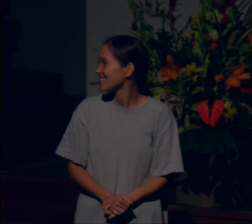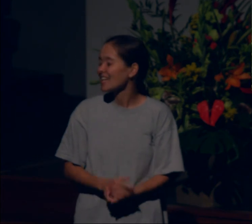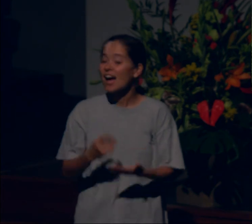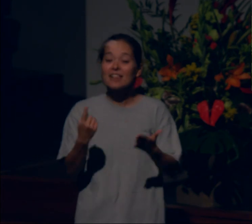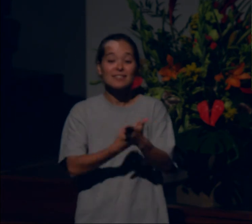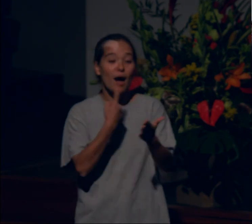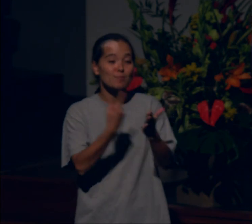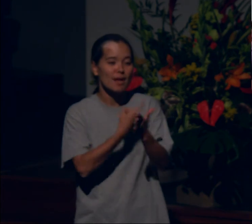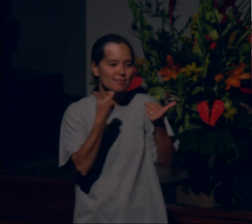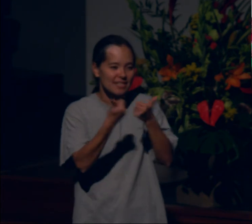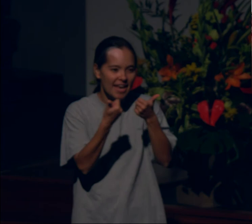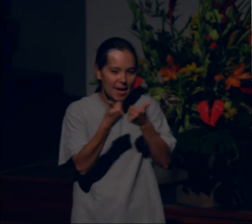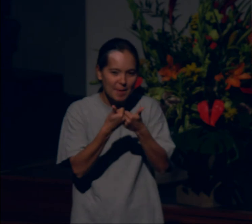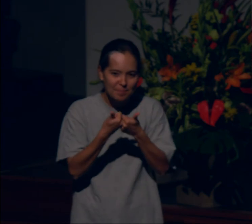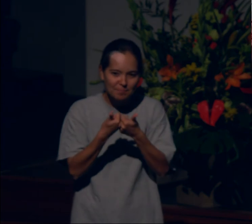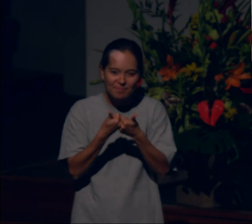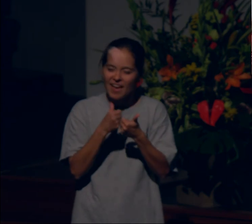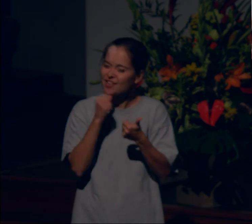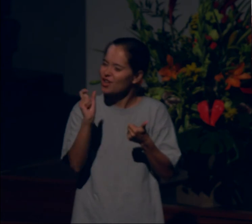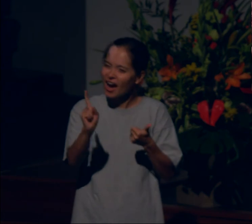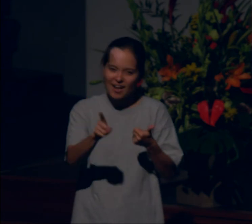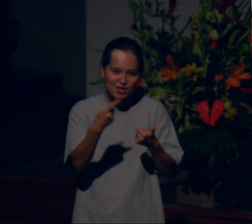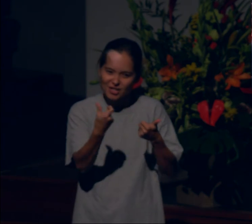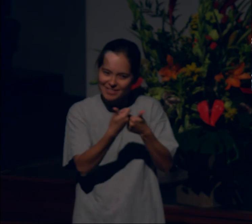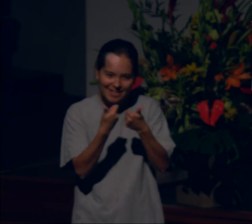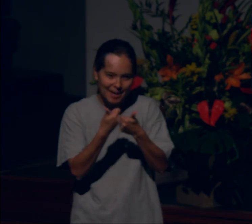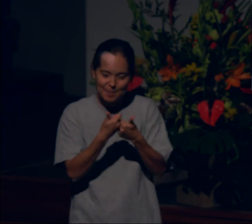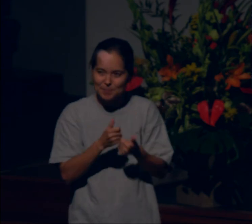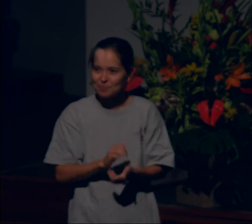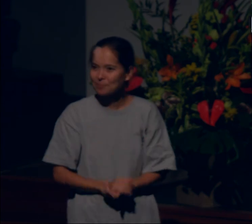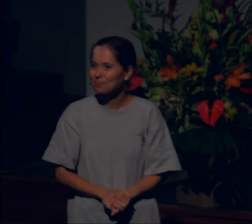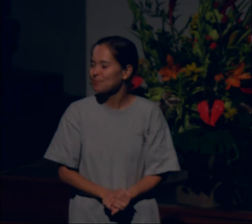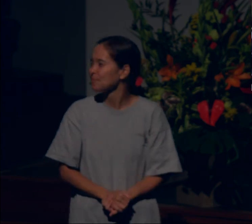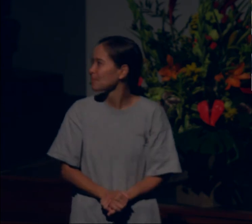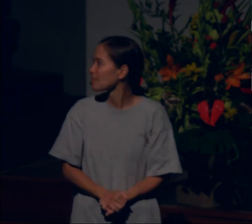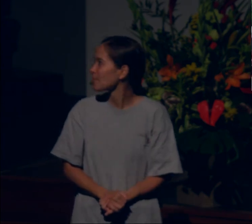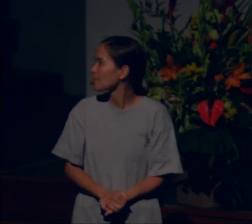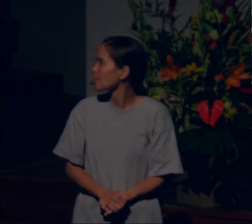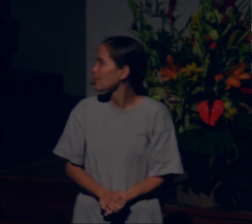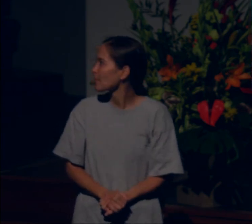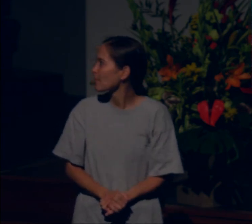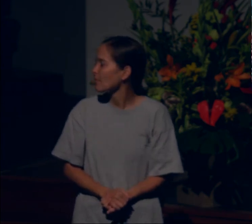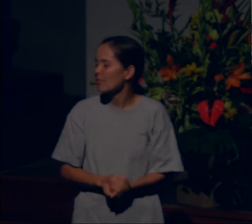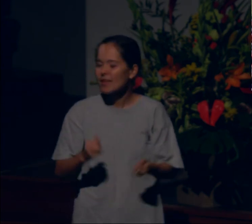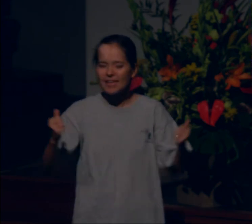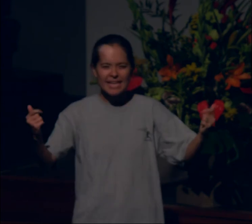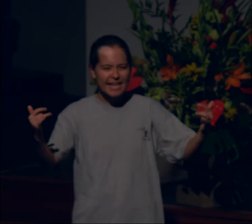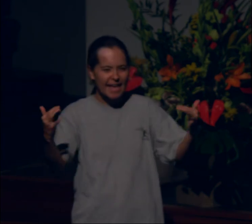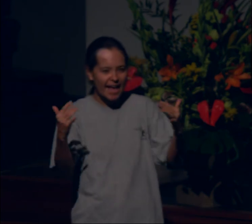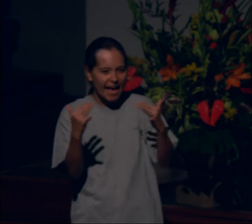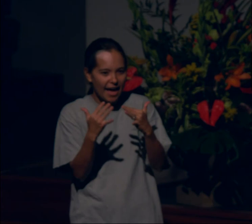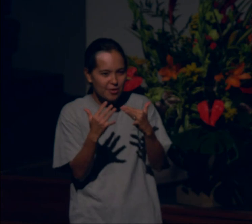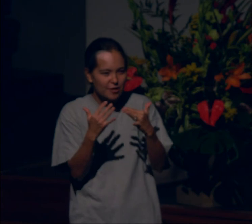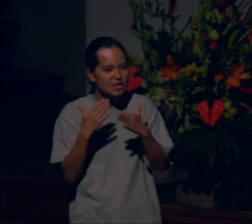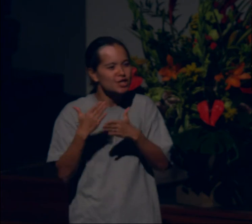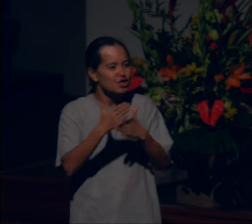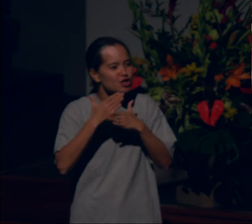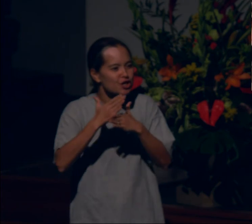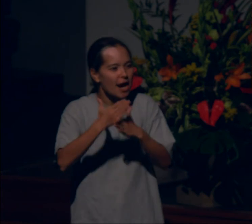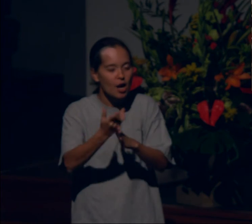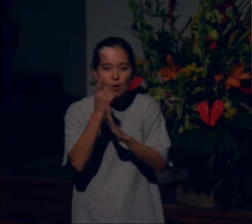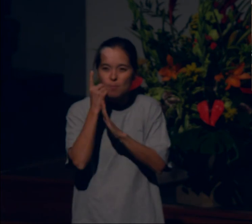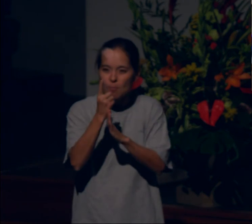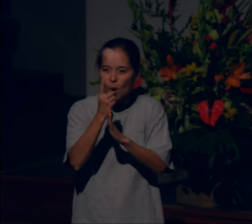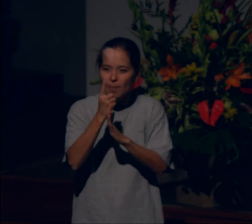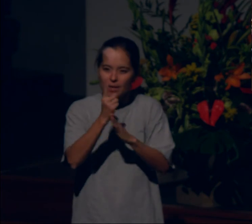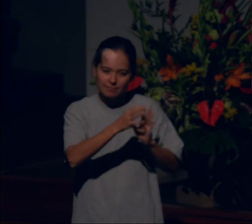Sometimes a game is not just a game. It's a gathering. A shared moment that